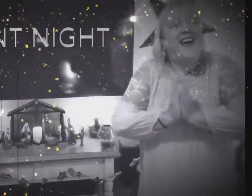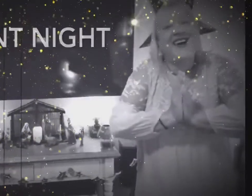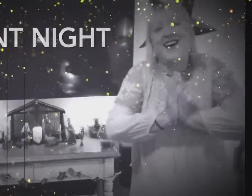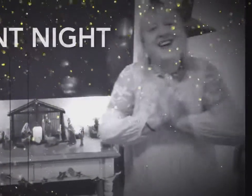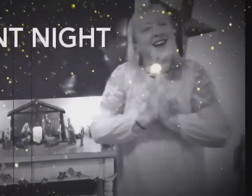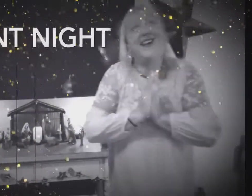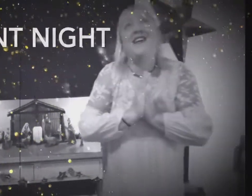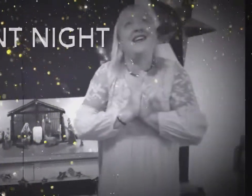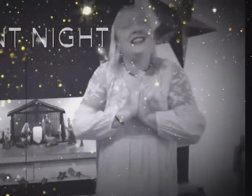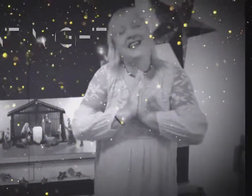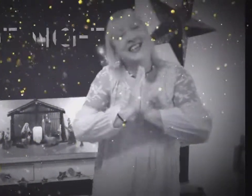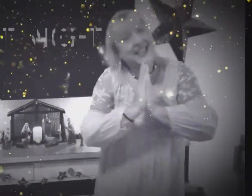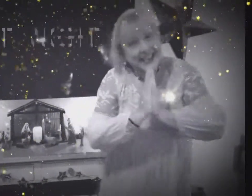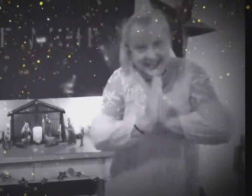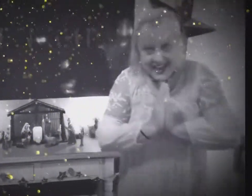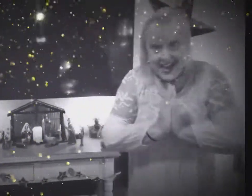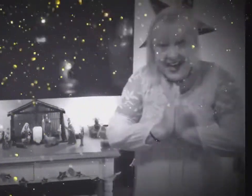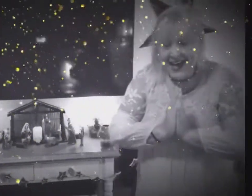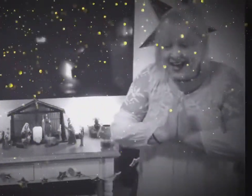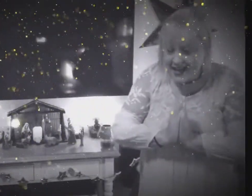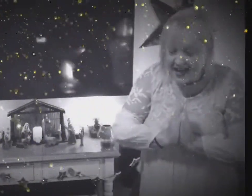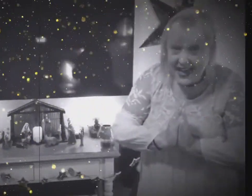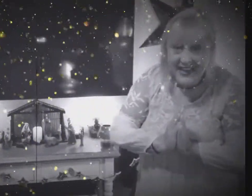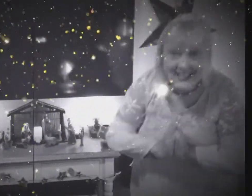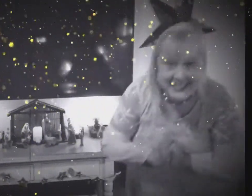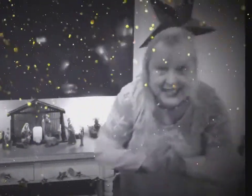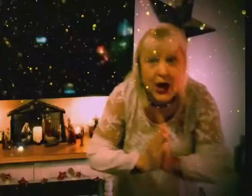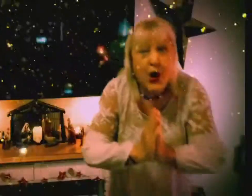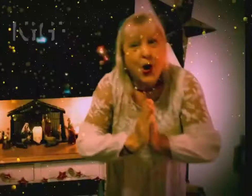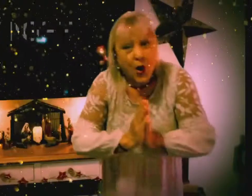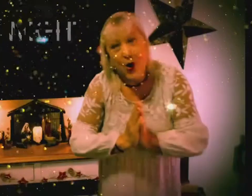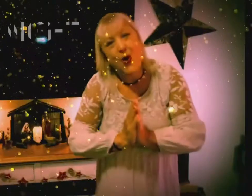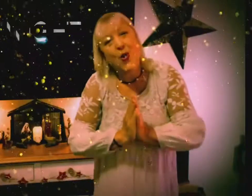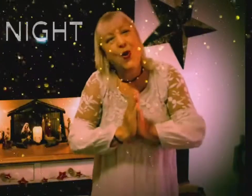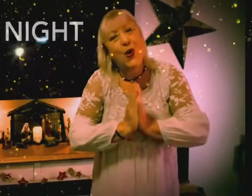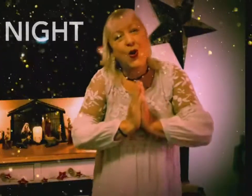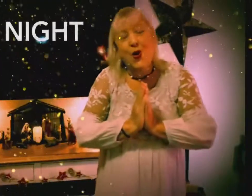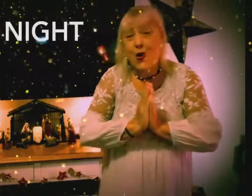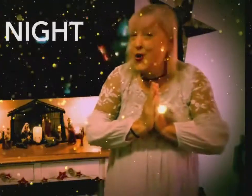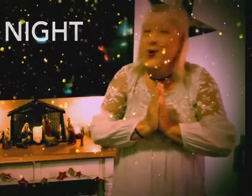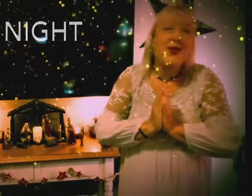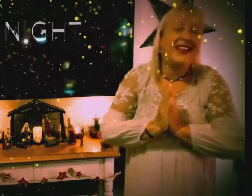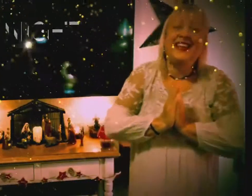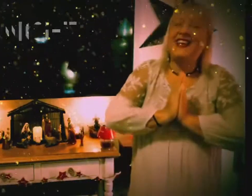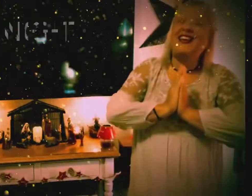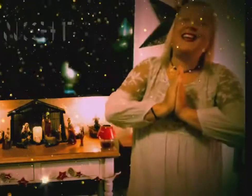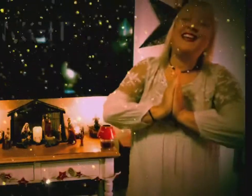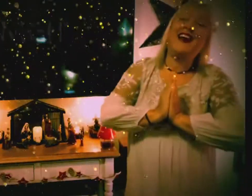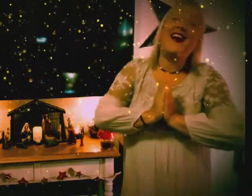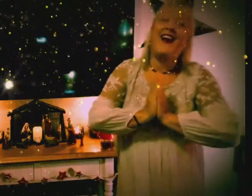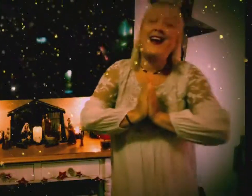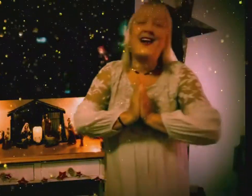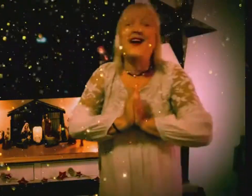Silent night, holy night,